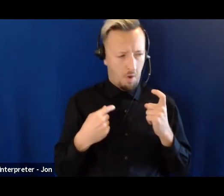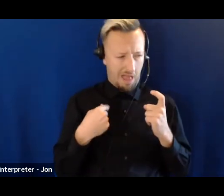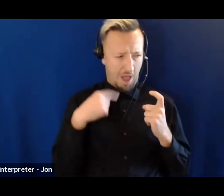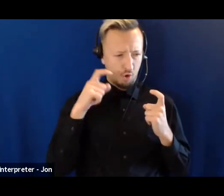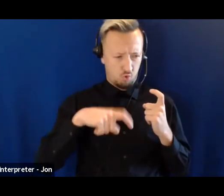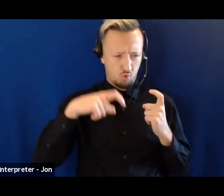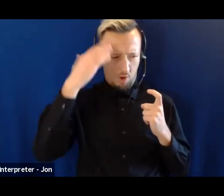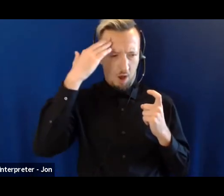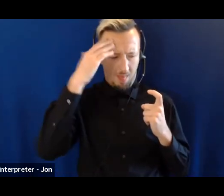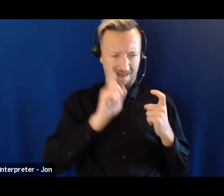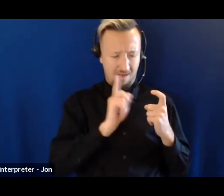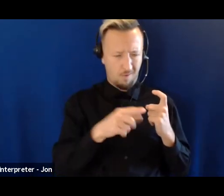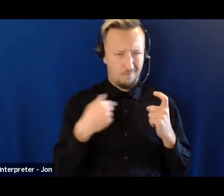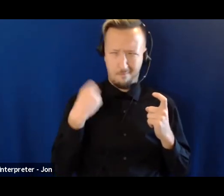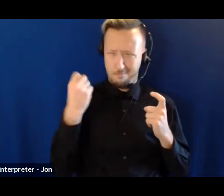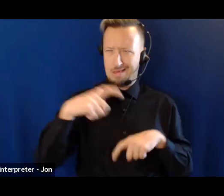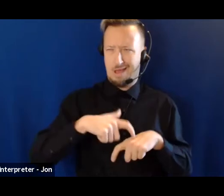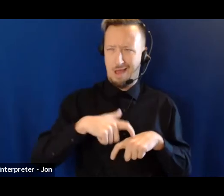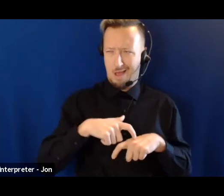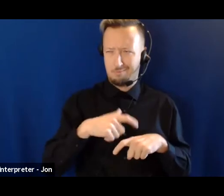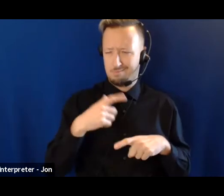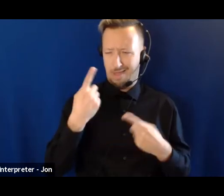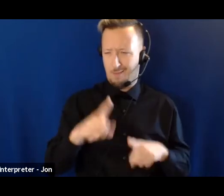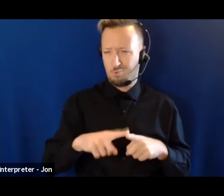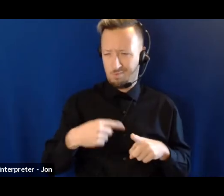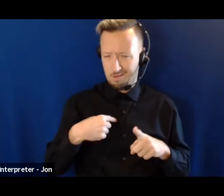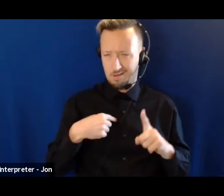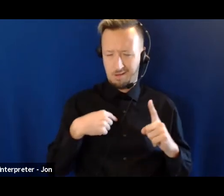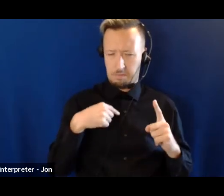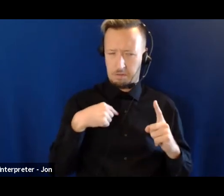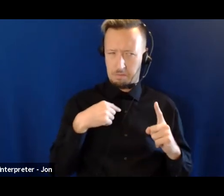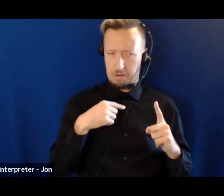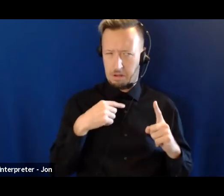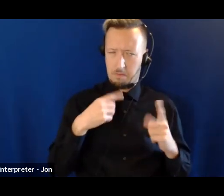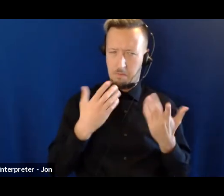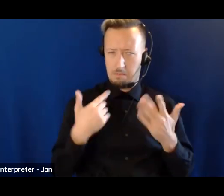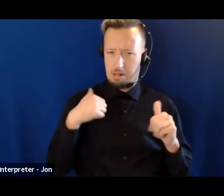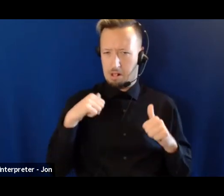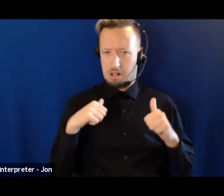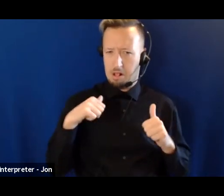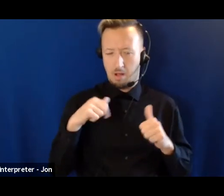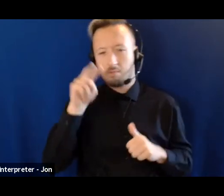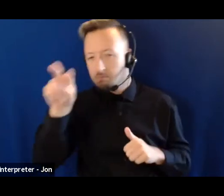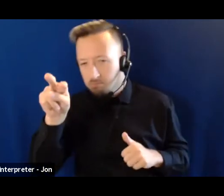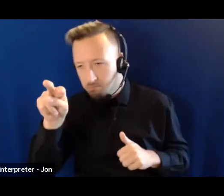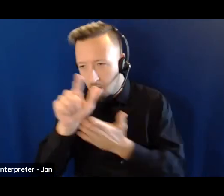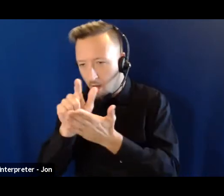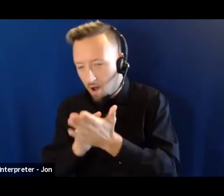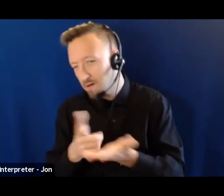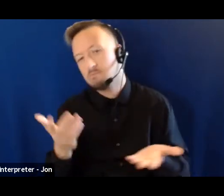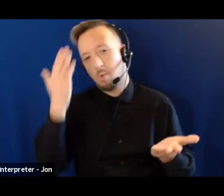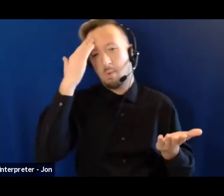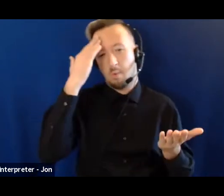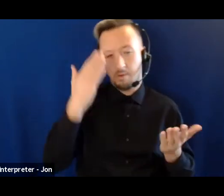and over, but you think, oh, wait a minute. Huh, well, maybe I don't know. And so you can always go back to these. So that's